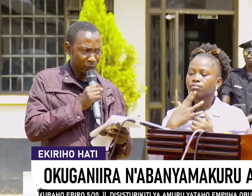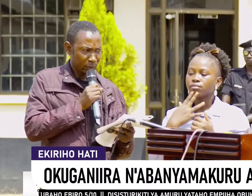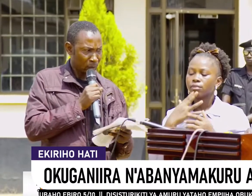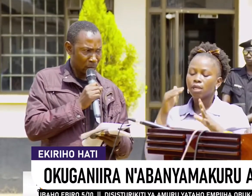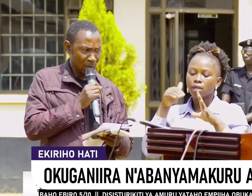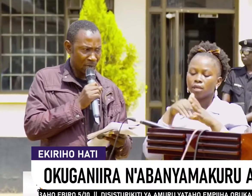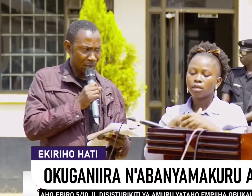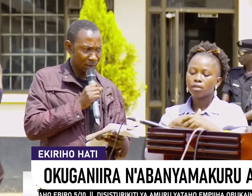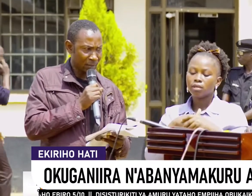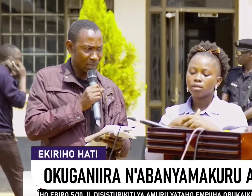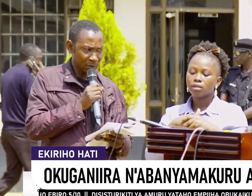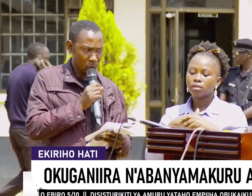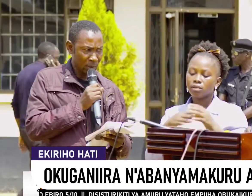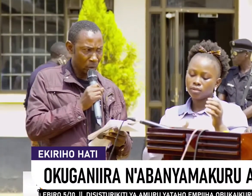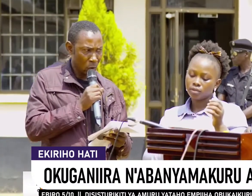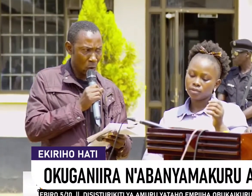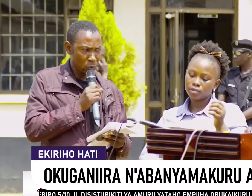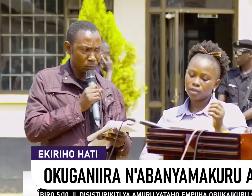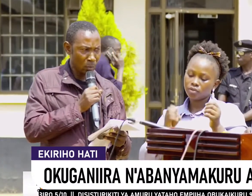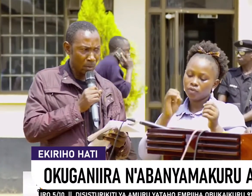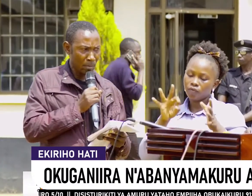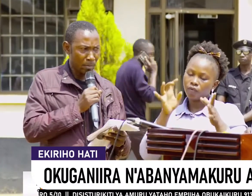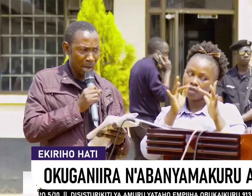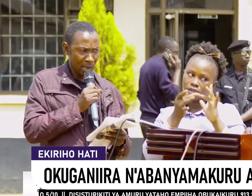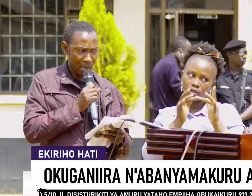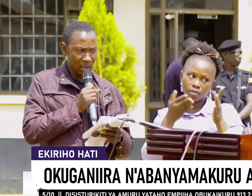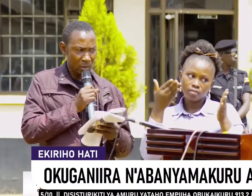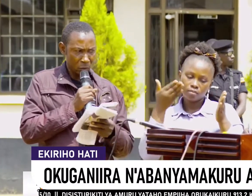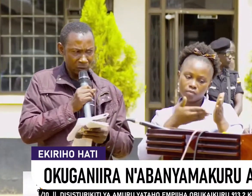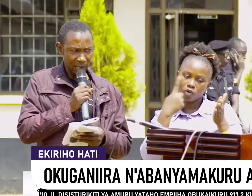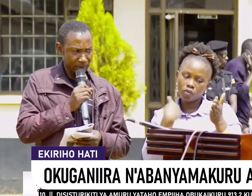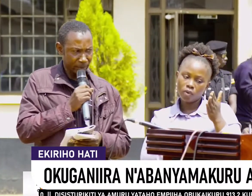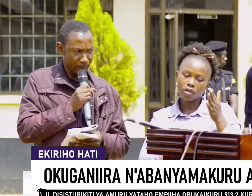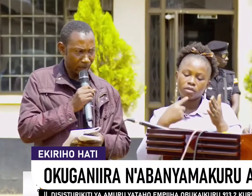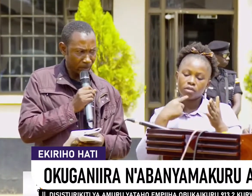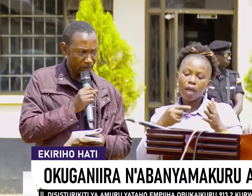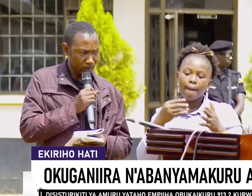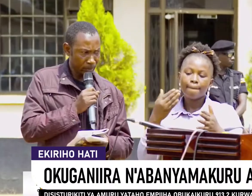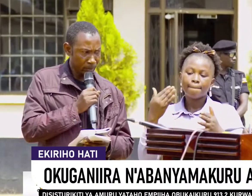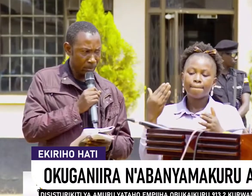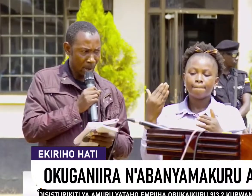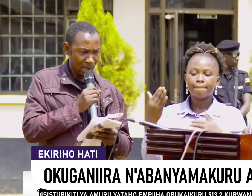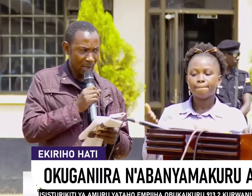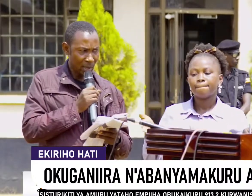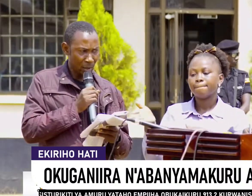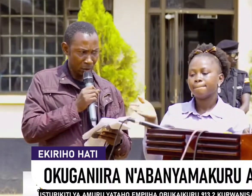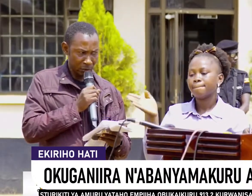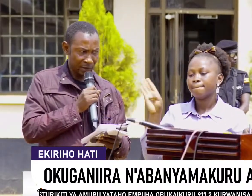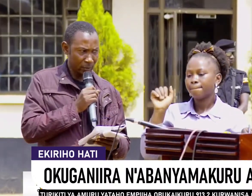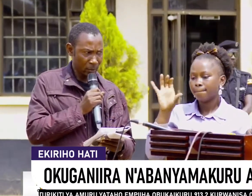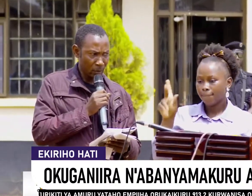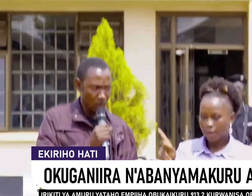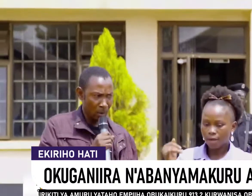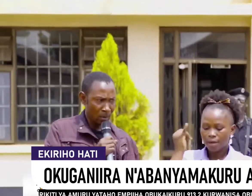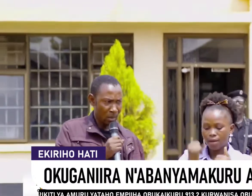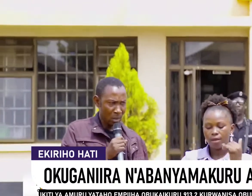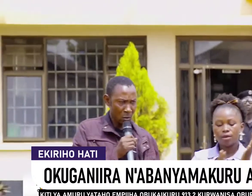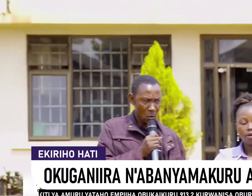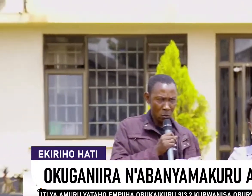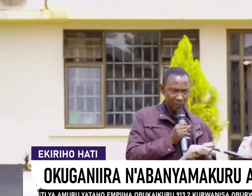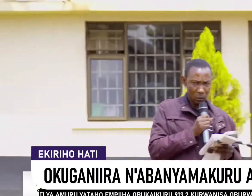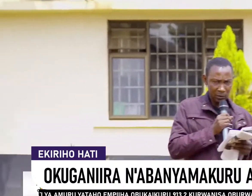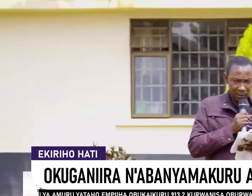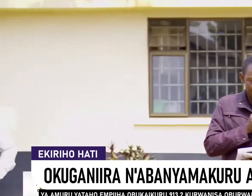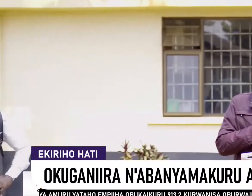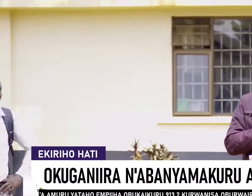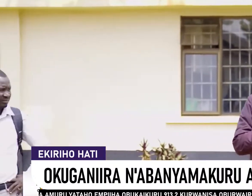science of internet. There is what they call back-end user. Back-end user. They know